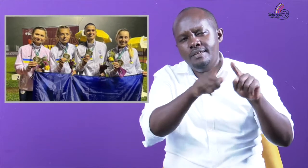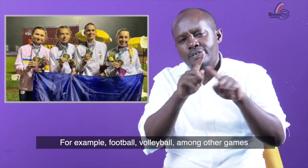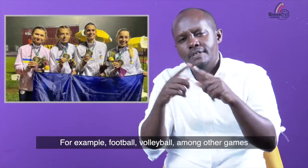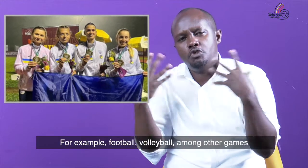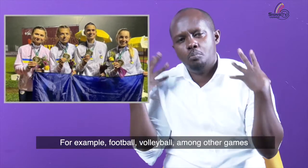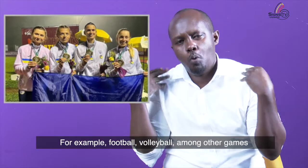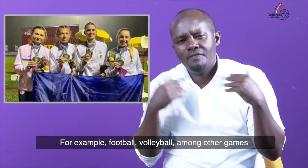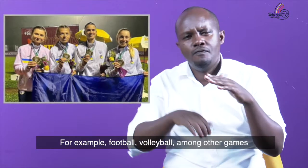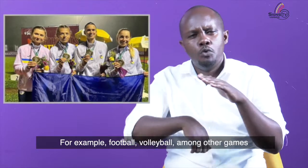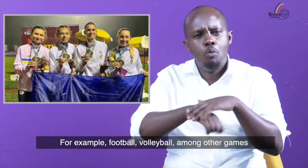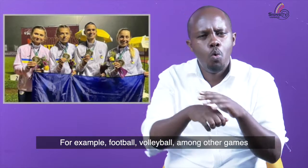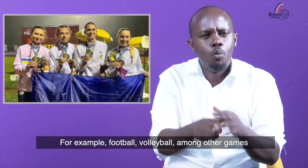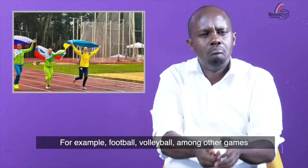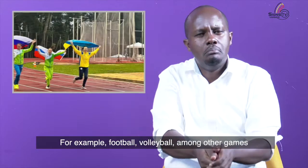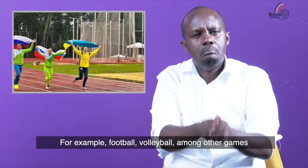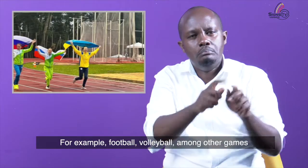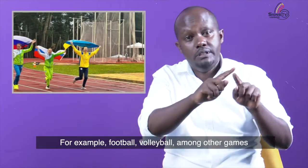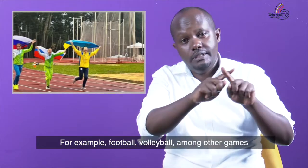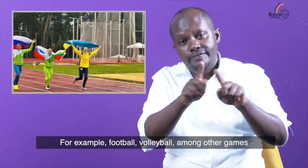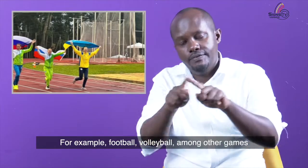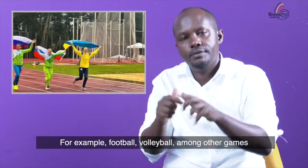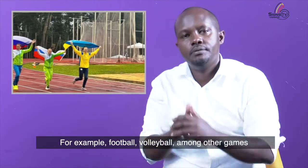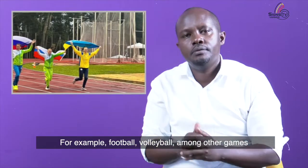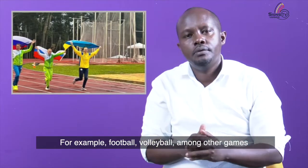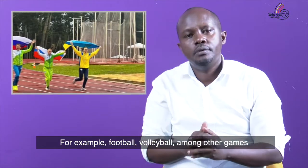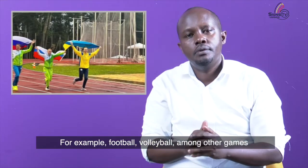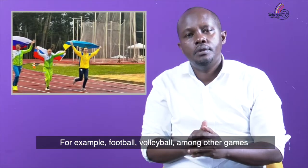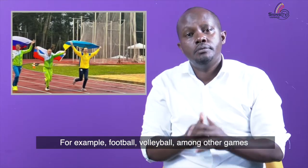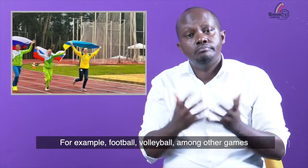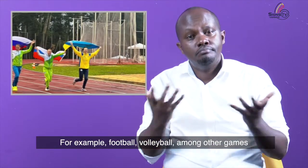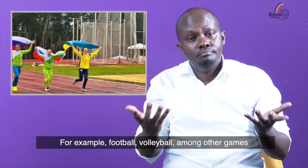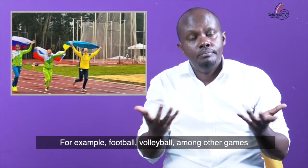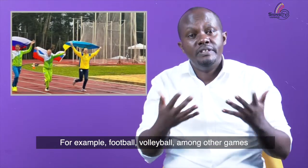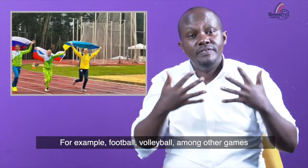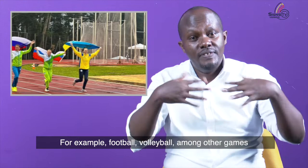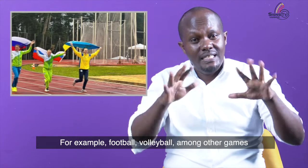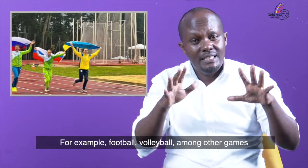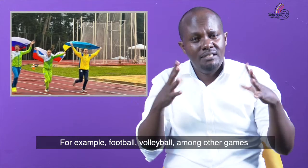For example, football, volleyball, among other games.